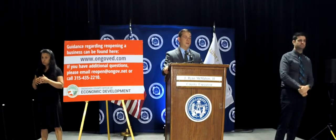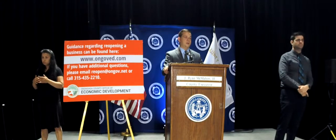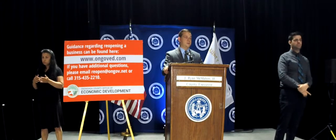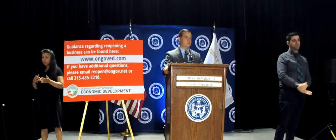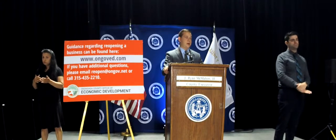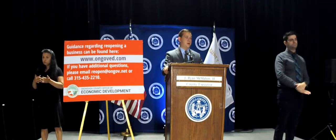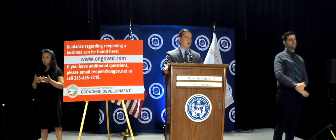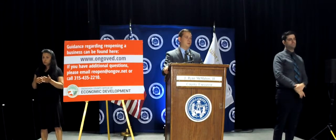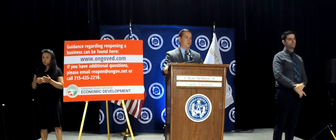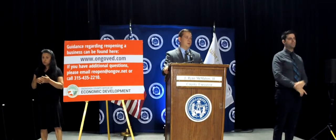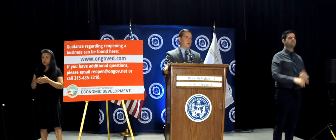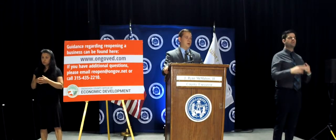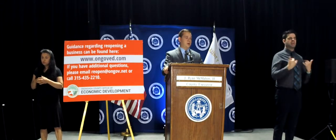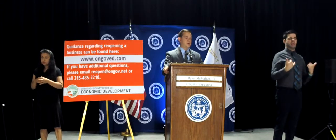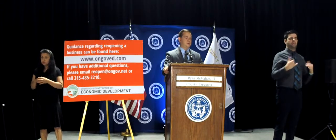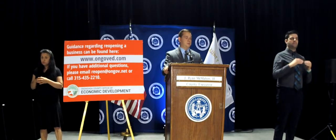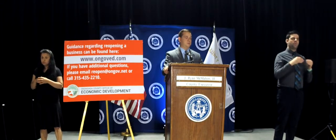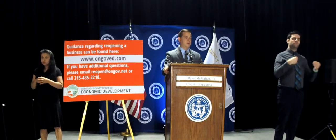I think it's a matter of